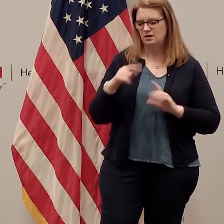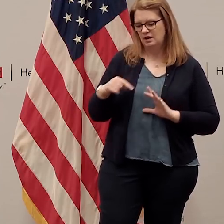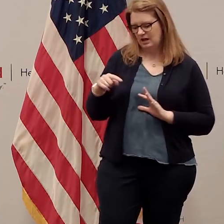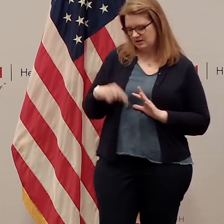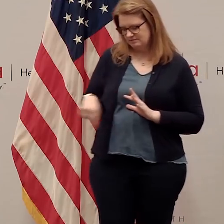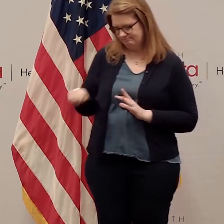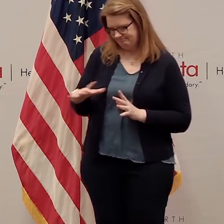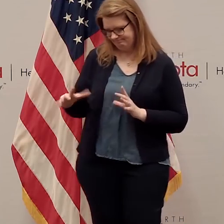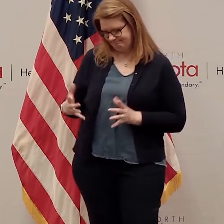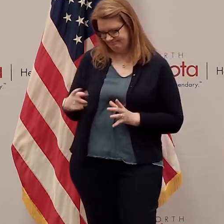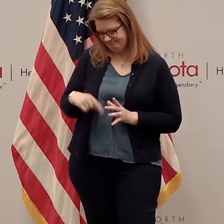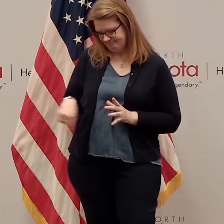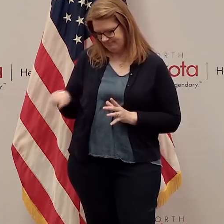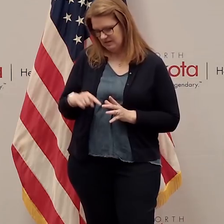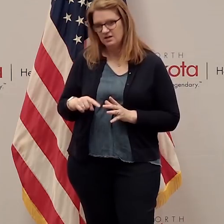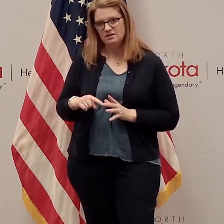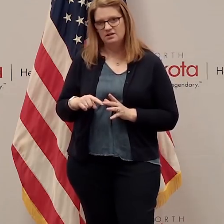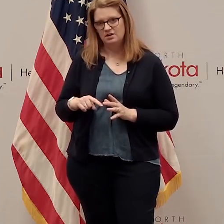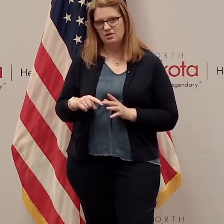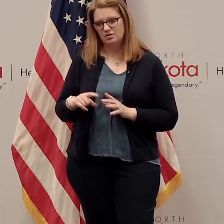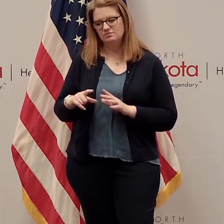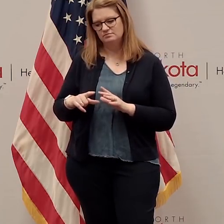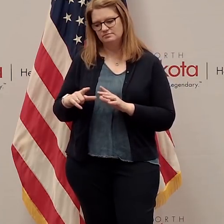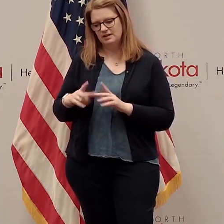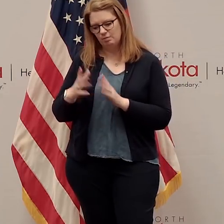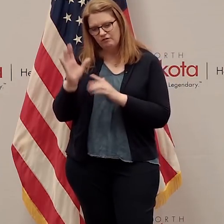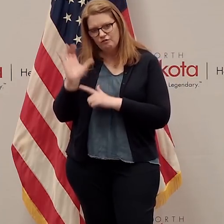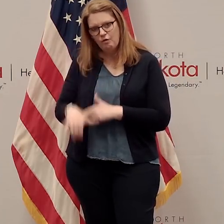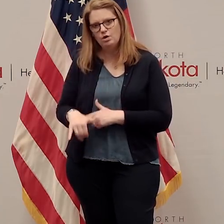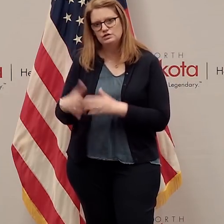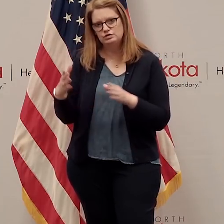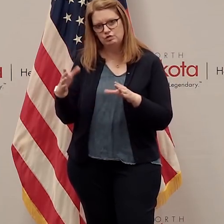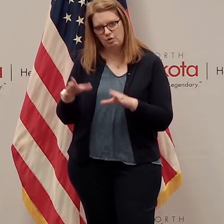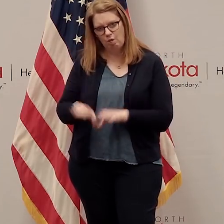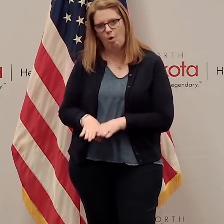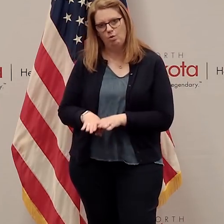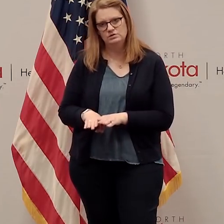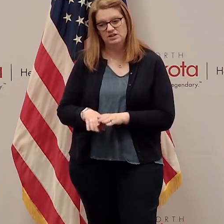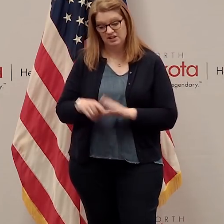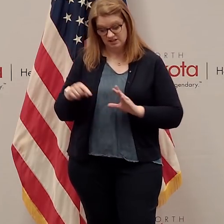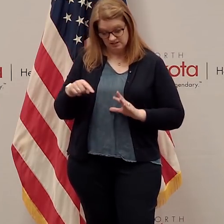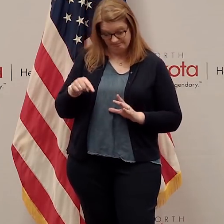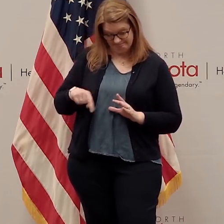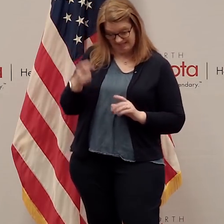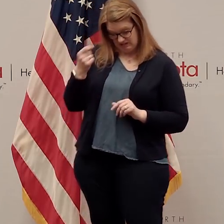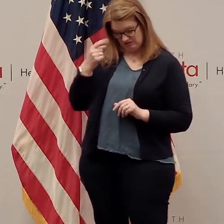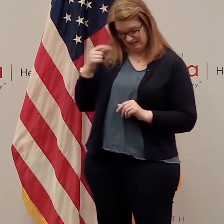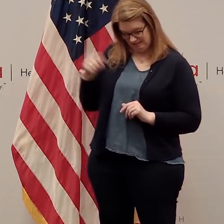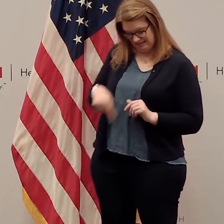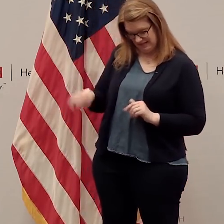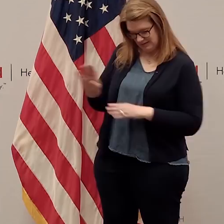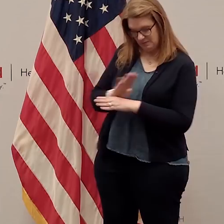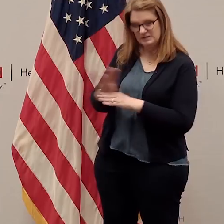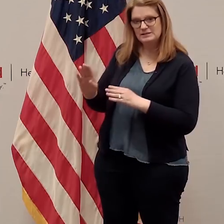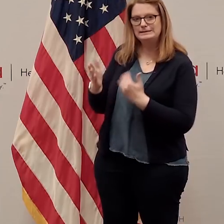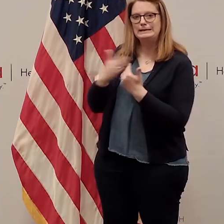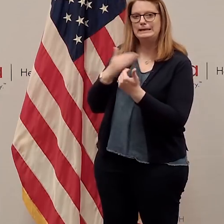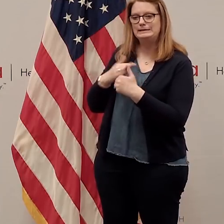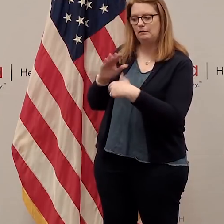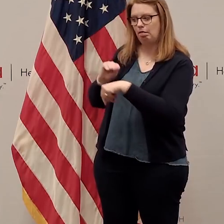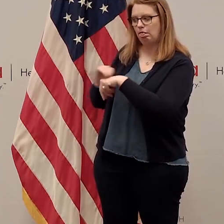close contact. Again, these are the places where there's a high potential chance for transmission. So we've got to be very